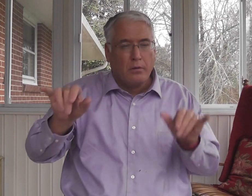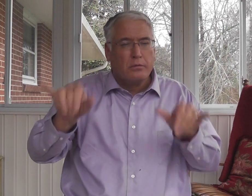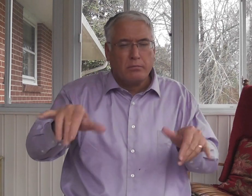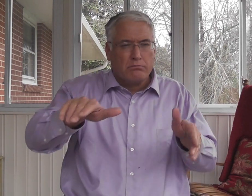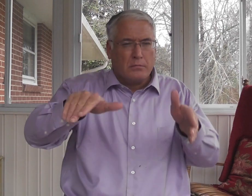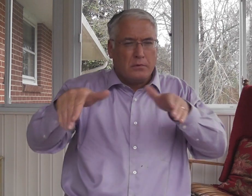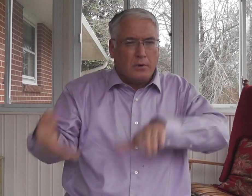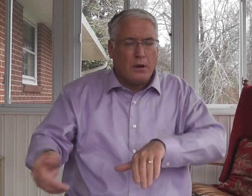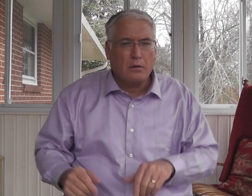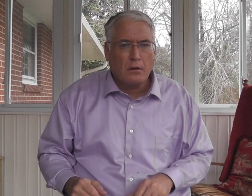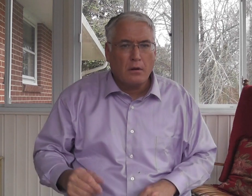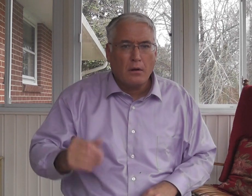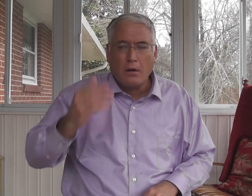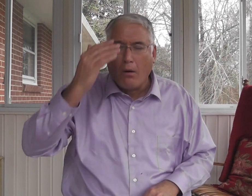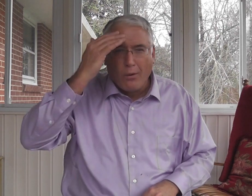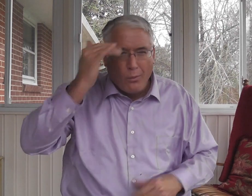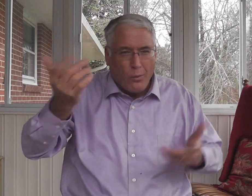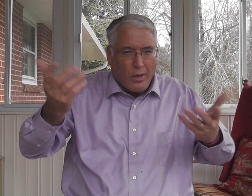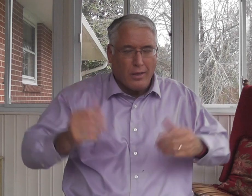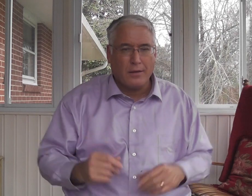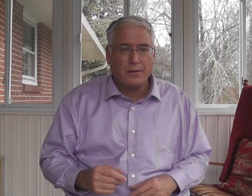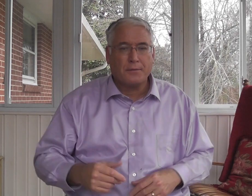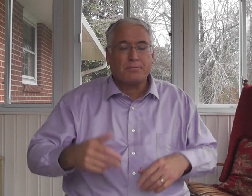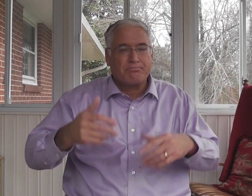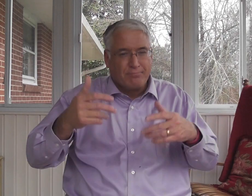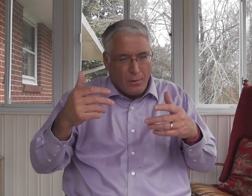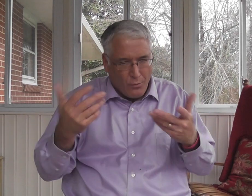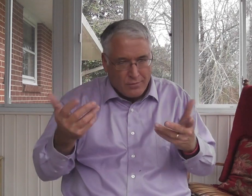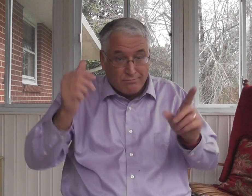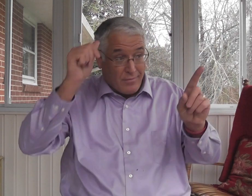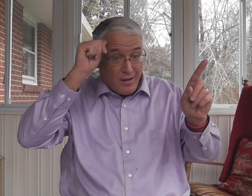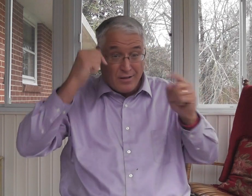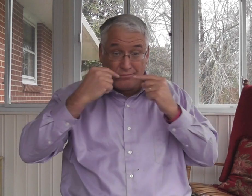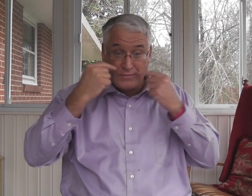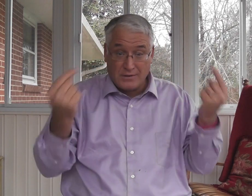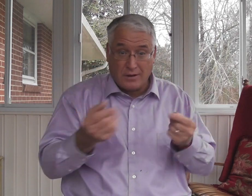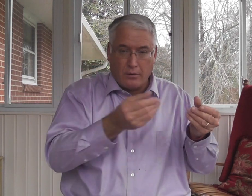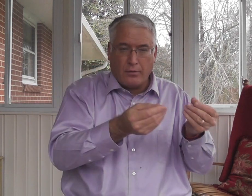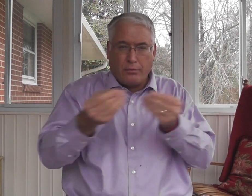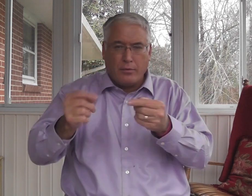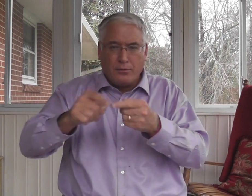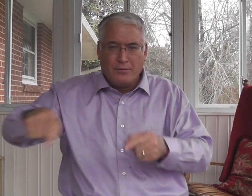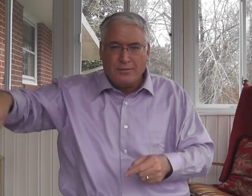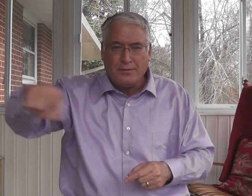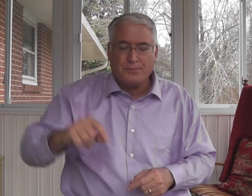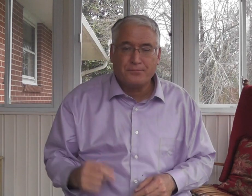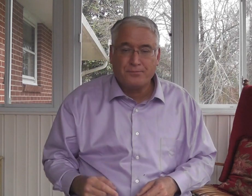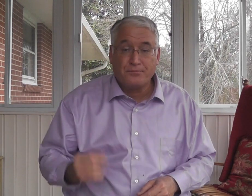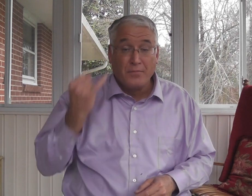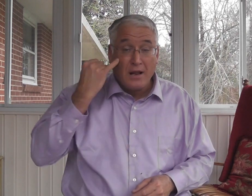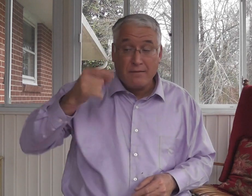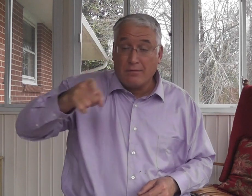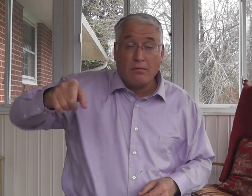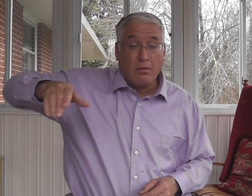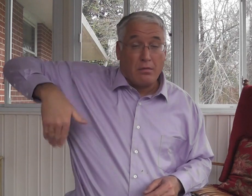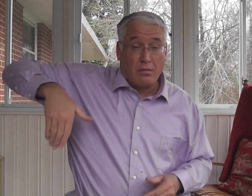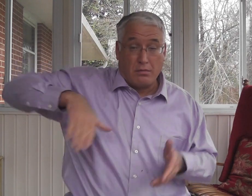yet, but they die. Why? Well, because Adam sinned and it was carried down to